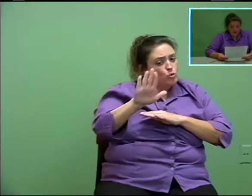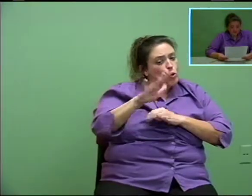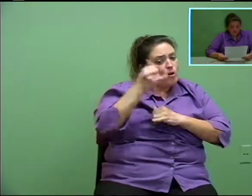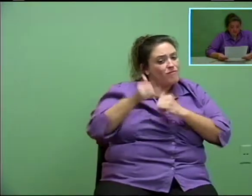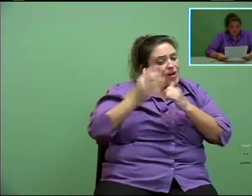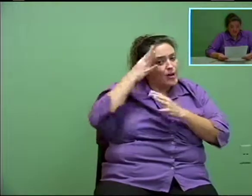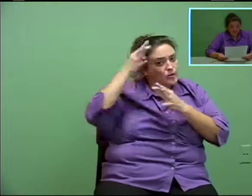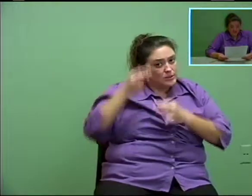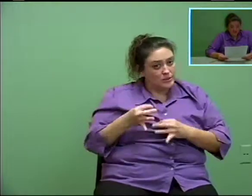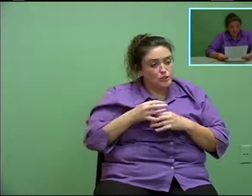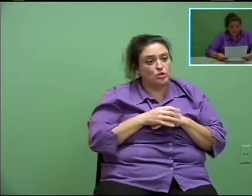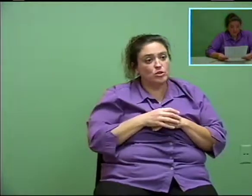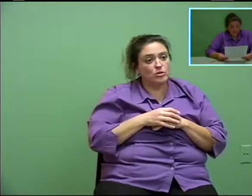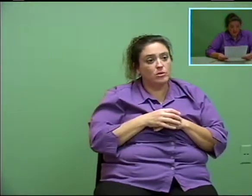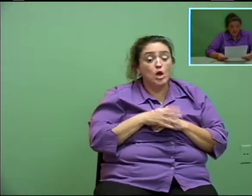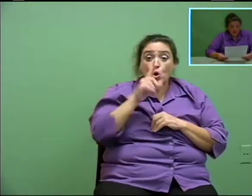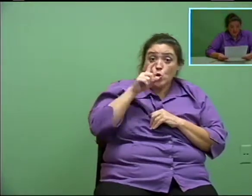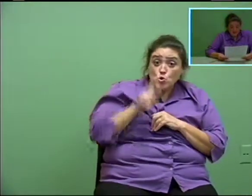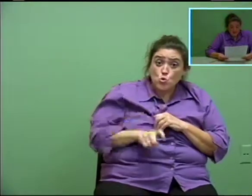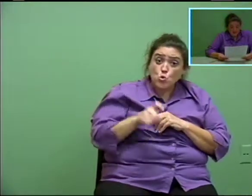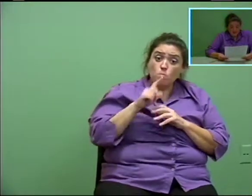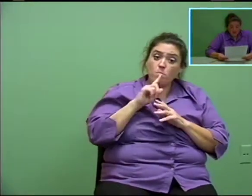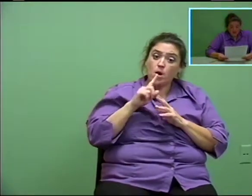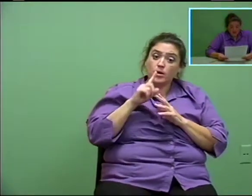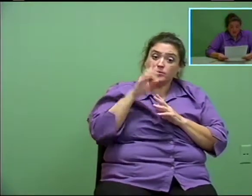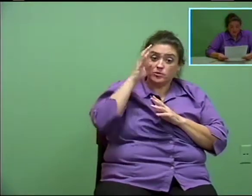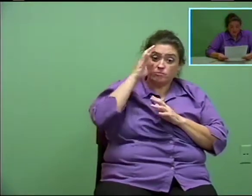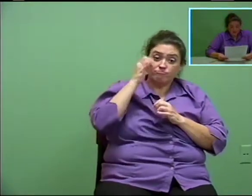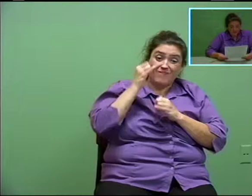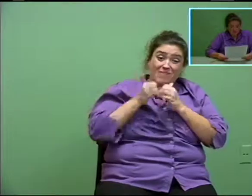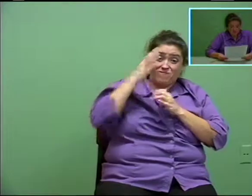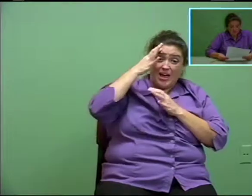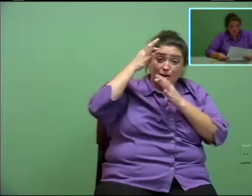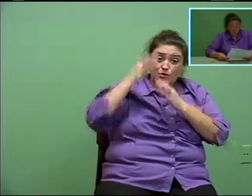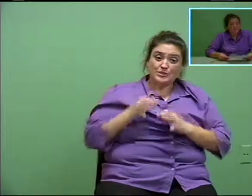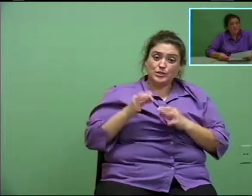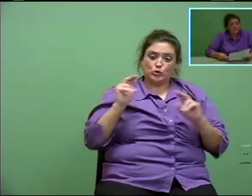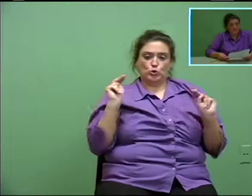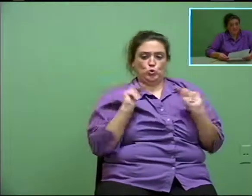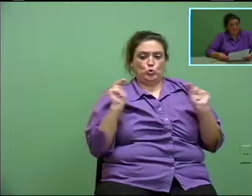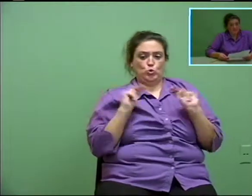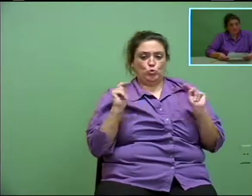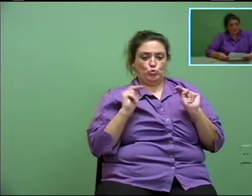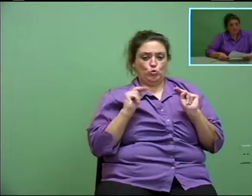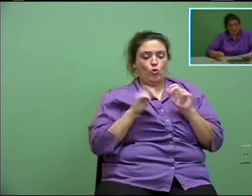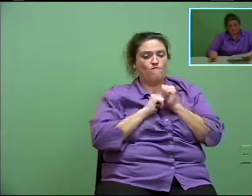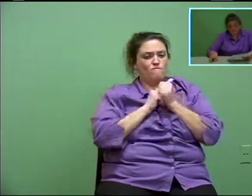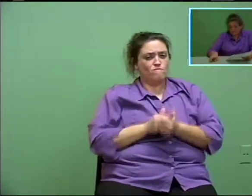absolute fairness and impartiality as you think justice and truth